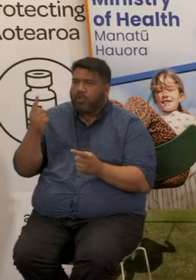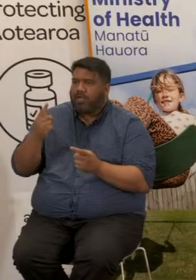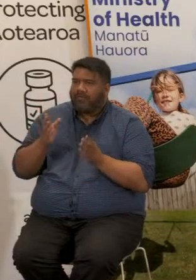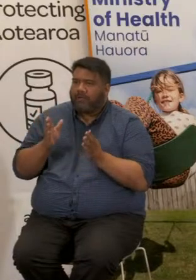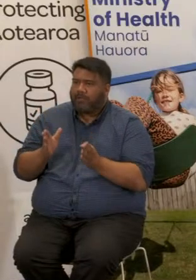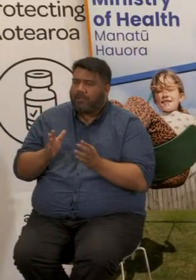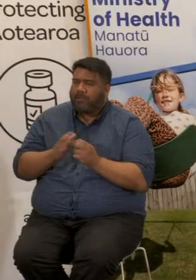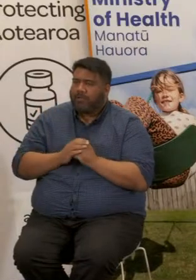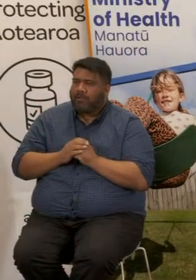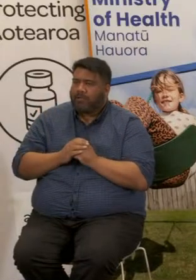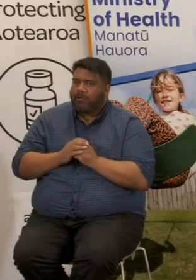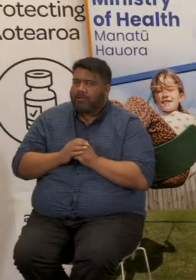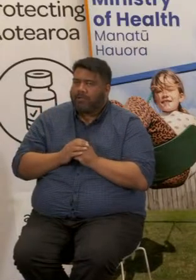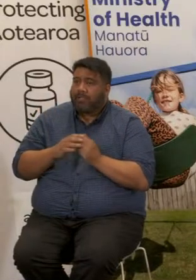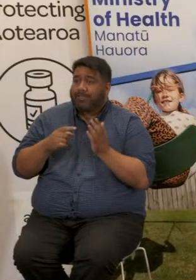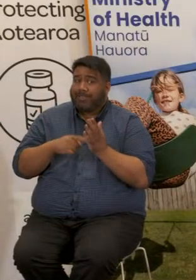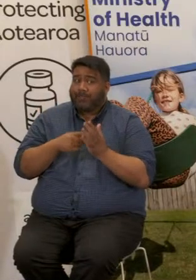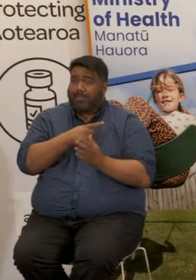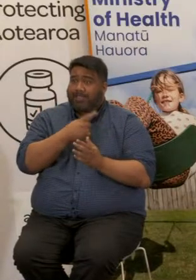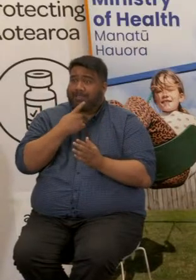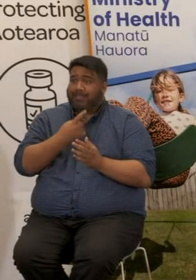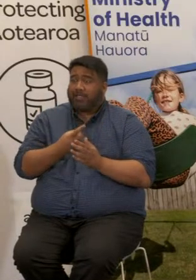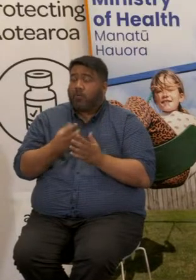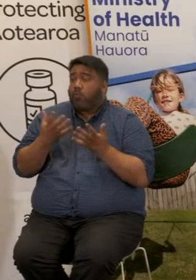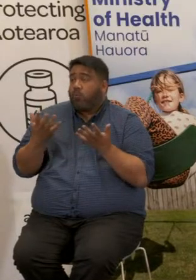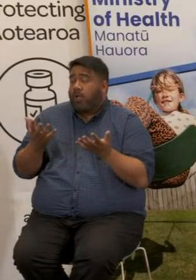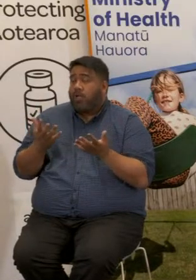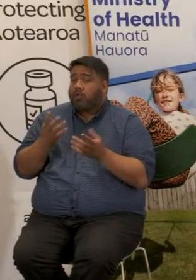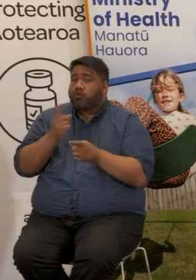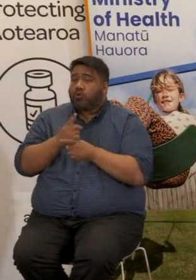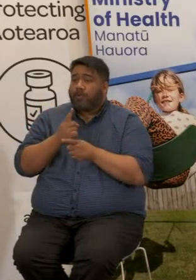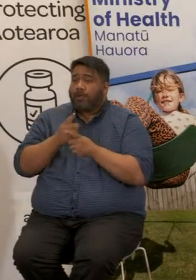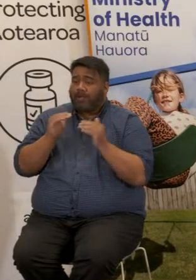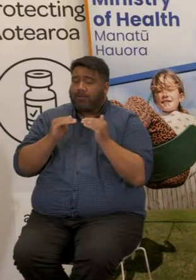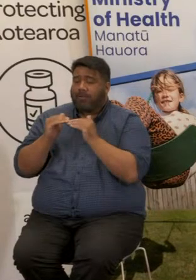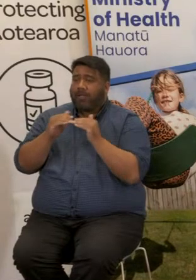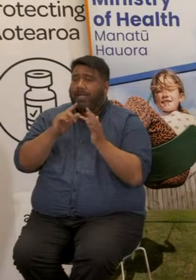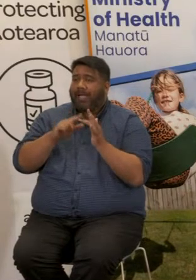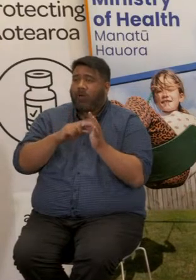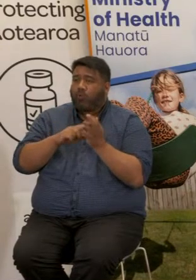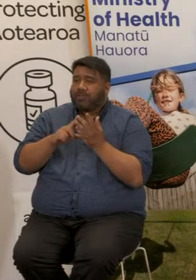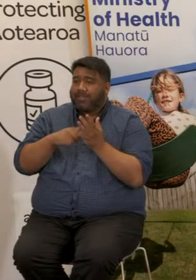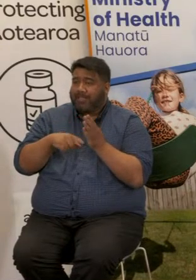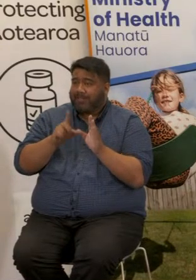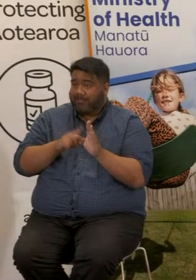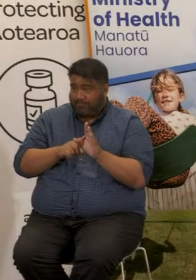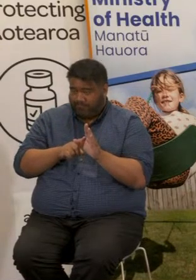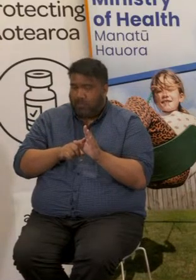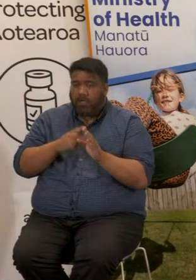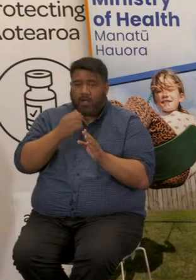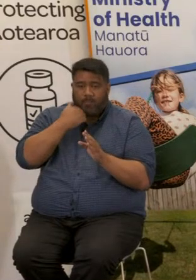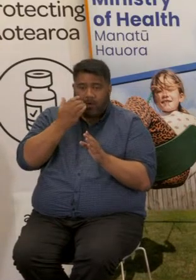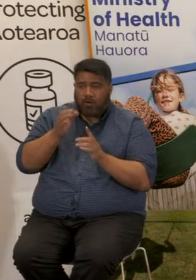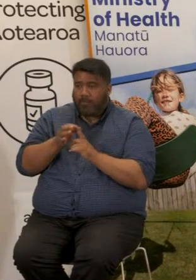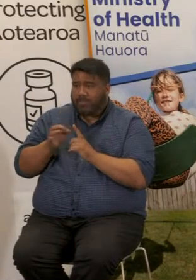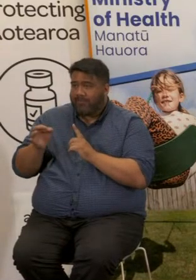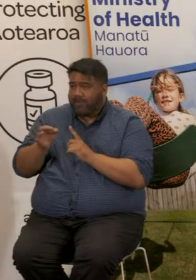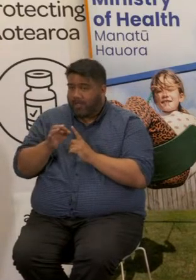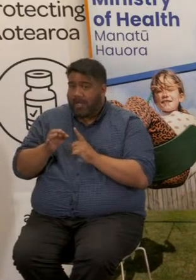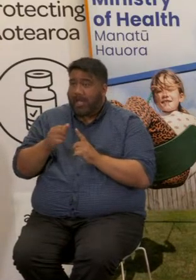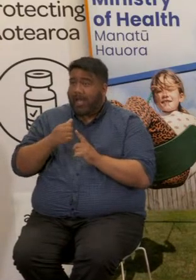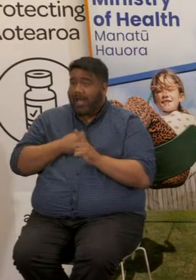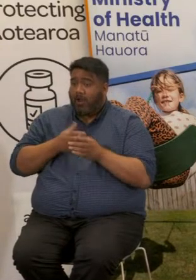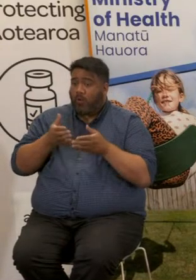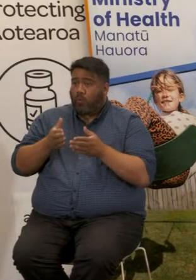key thing around the equity component is to realise that Māori whānau and Pacific whānau, these will be whānau-based